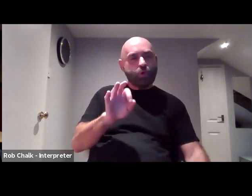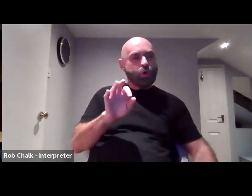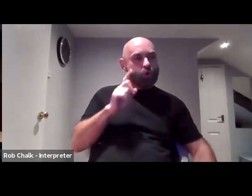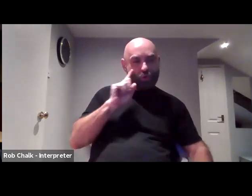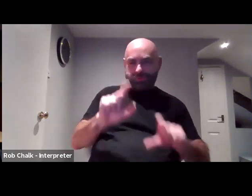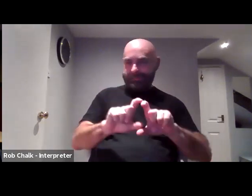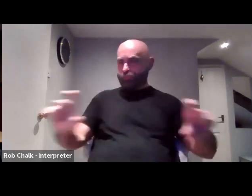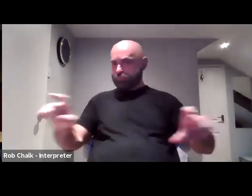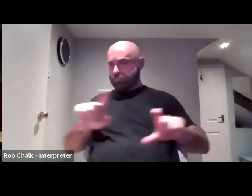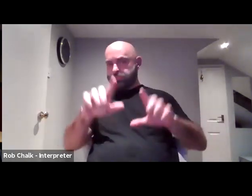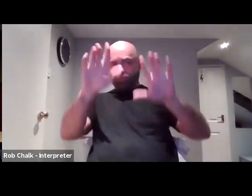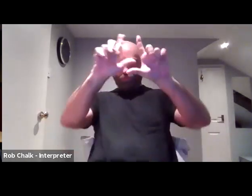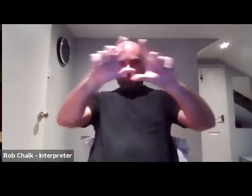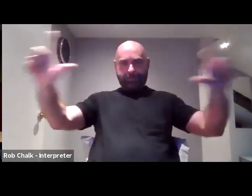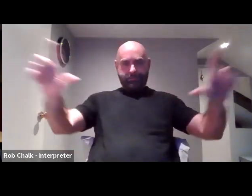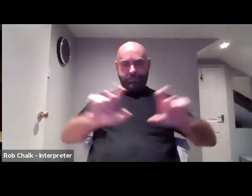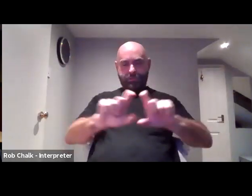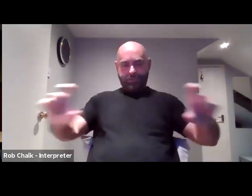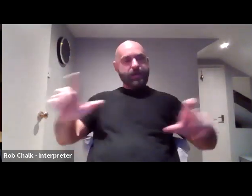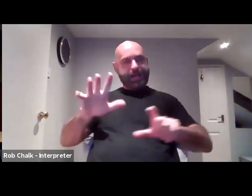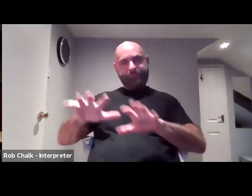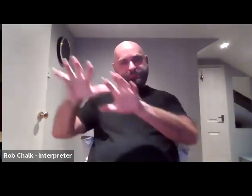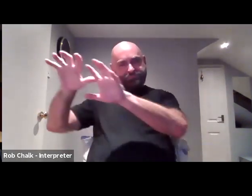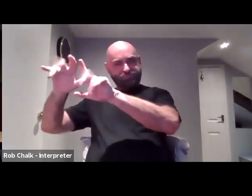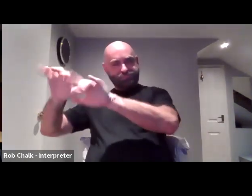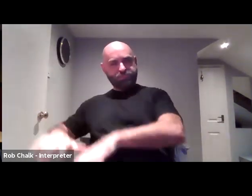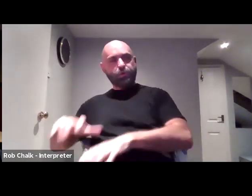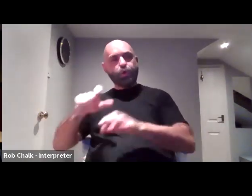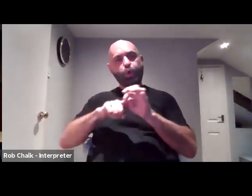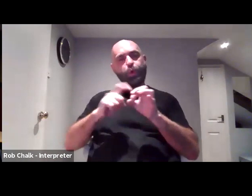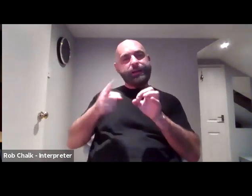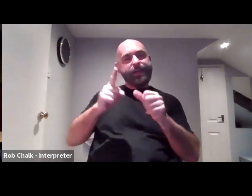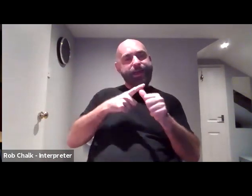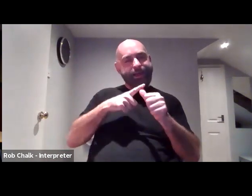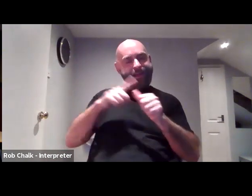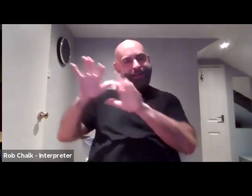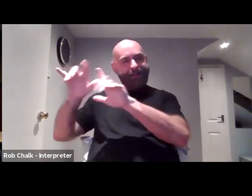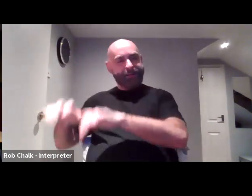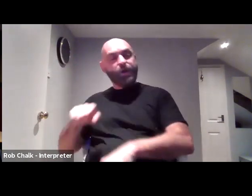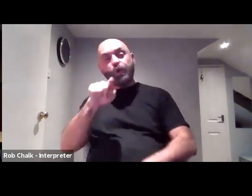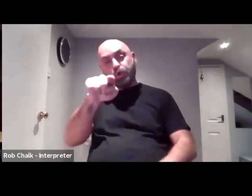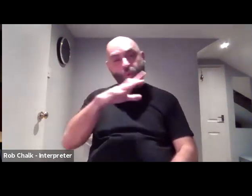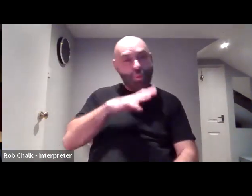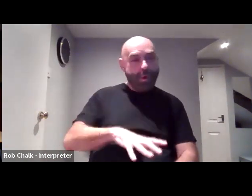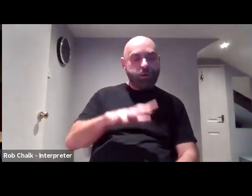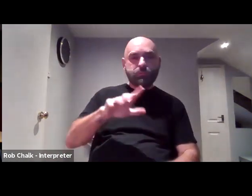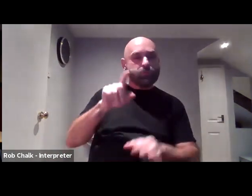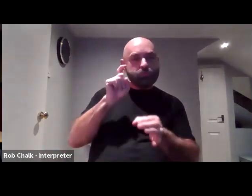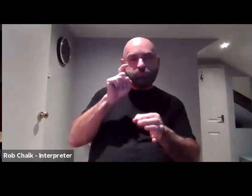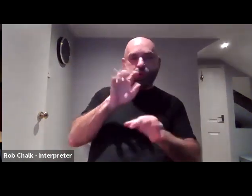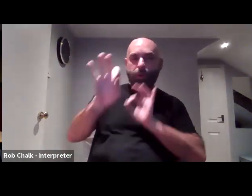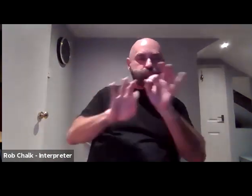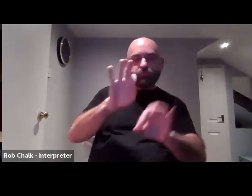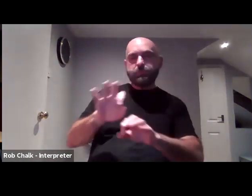your screen that there is a space for a Q&A. And if you would like to submit your